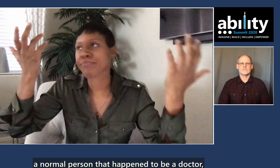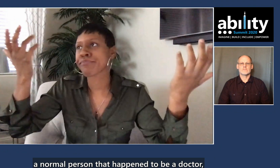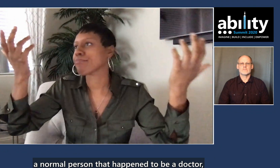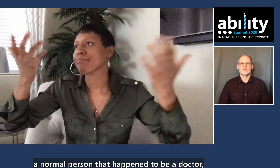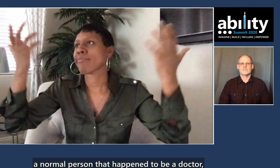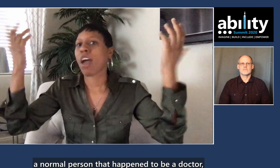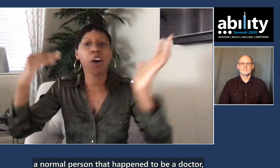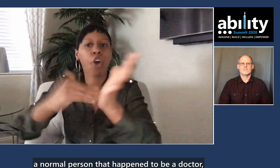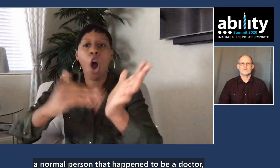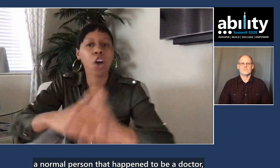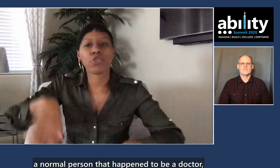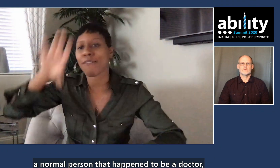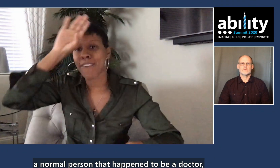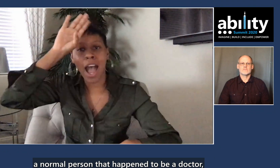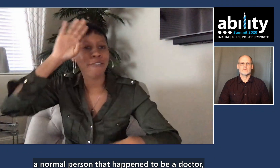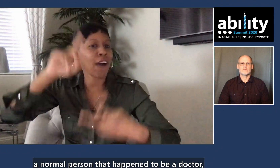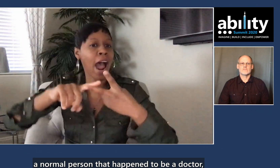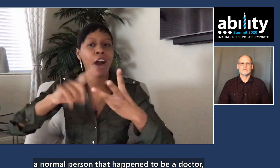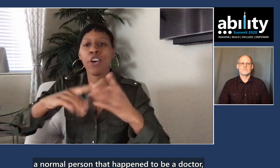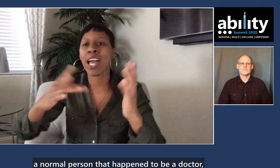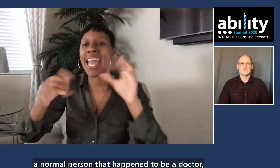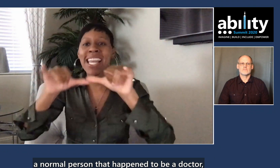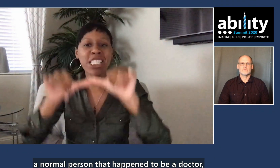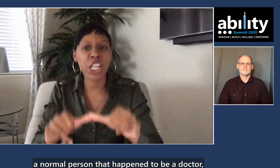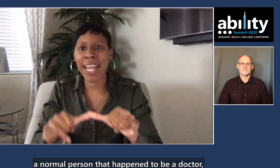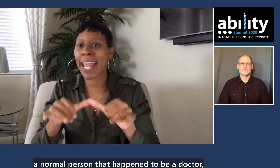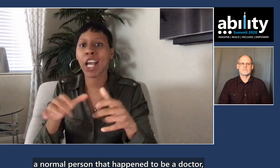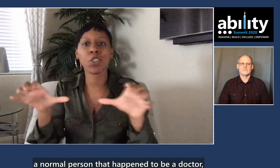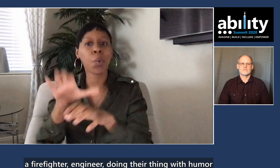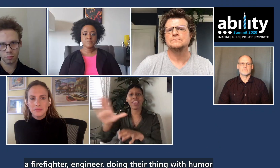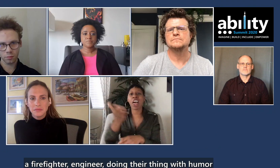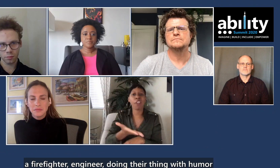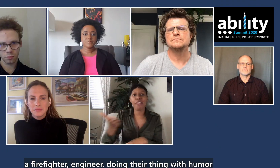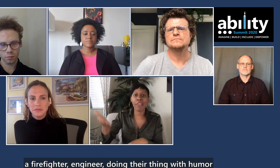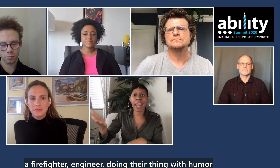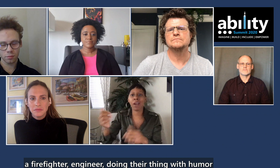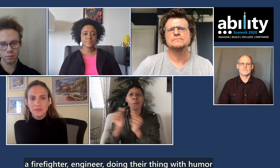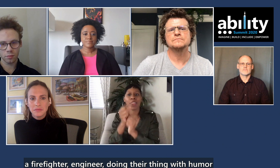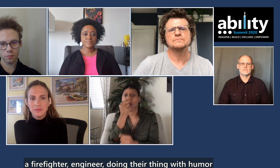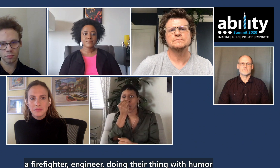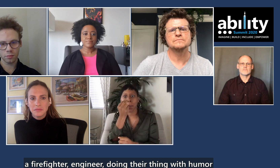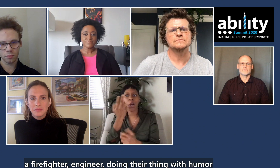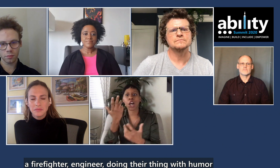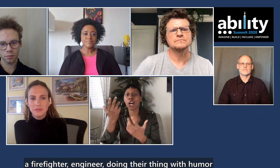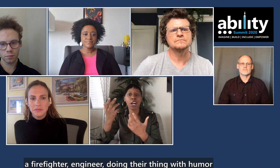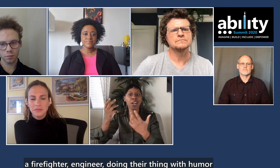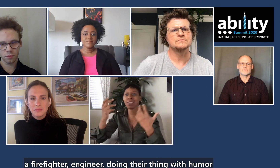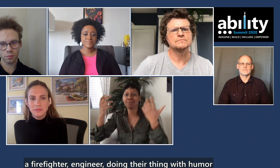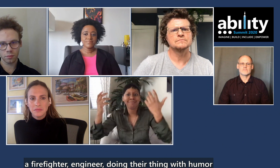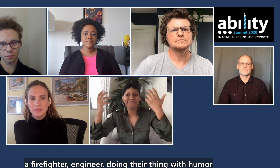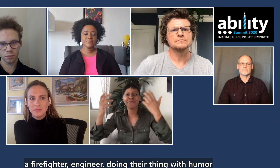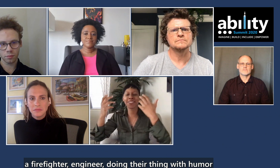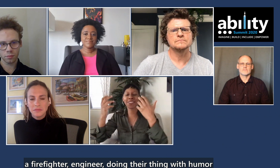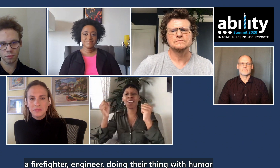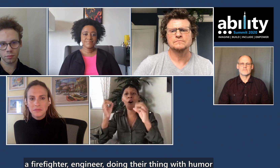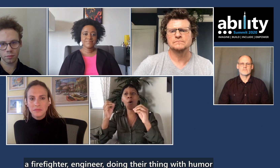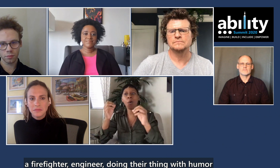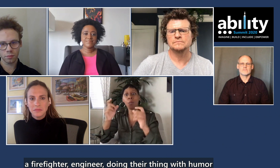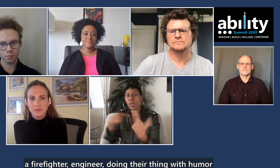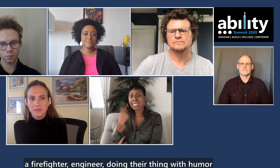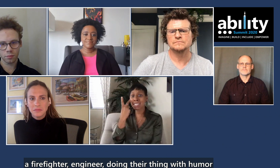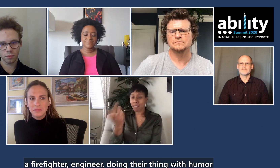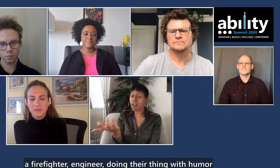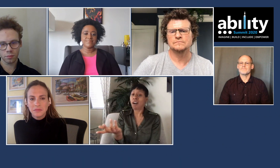happens, to be a doctor, a firefighter, engineer, doing their thing with